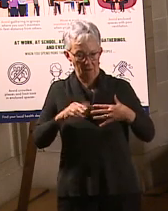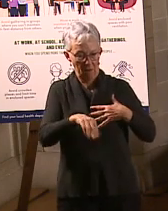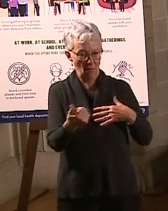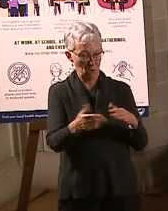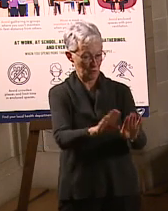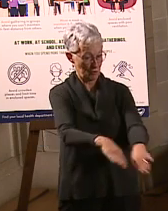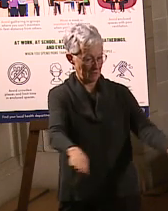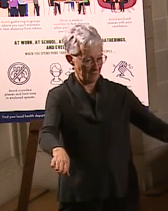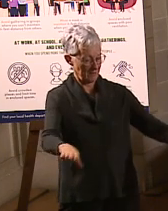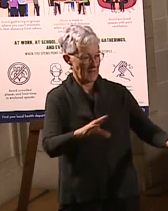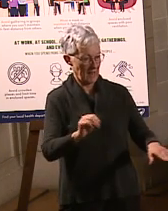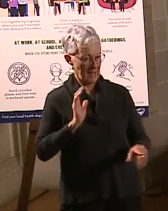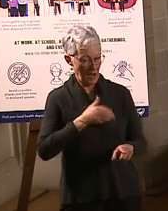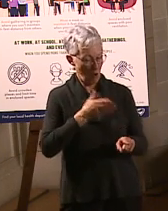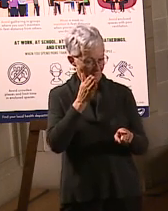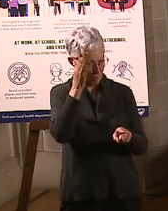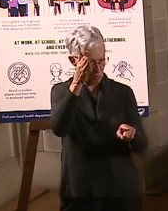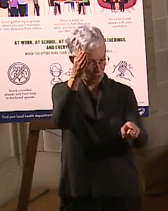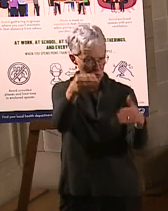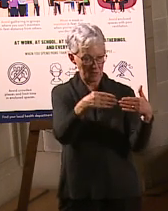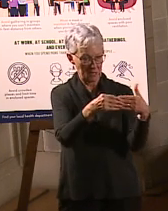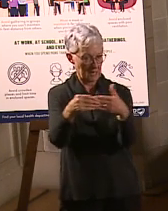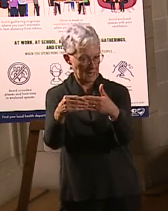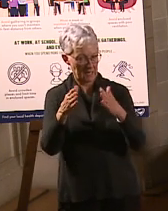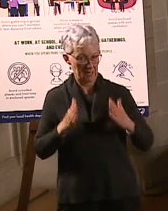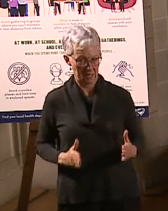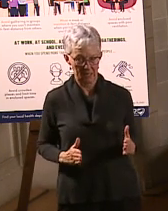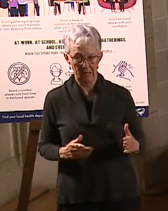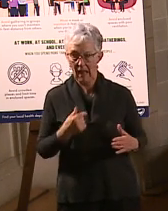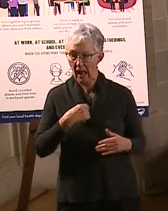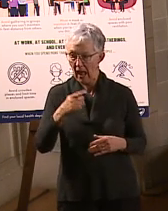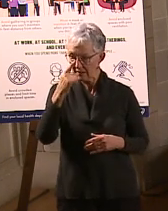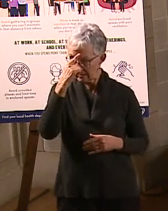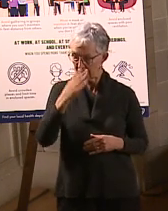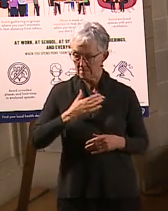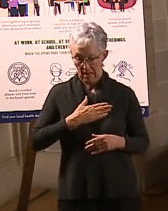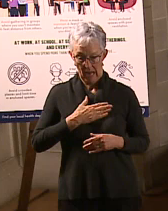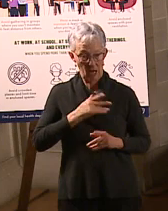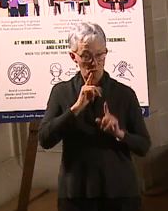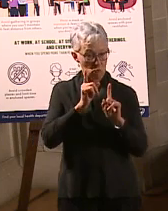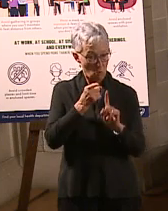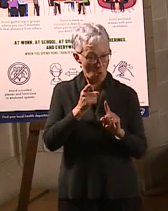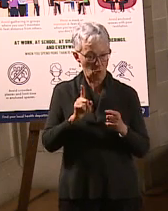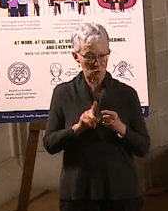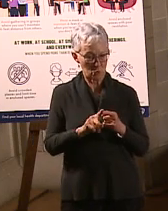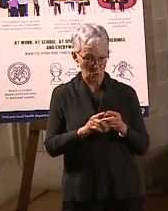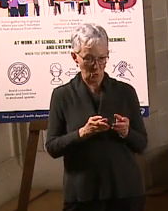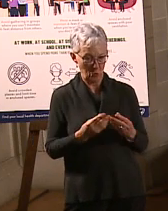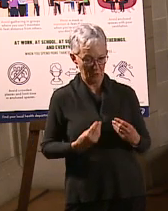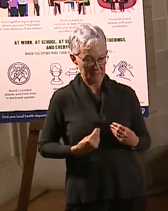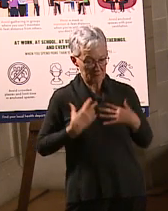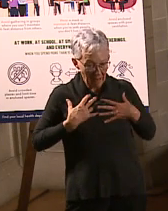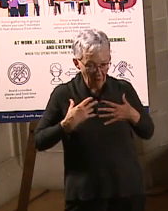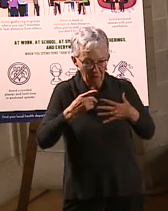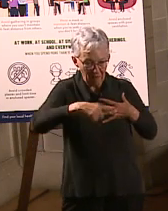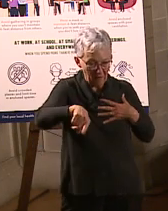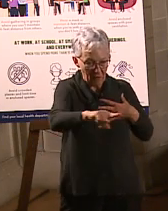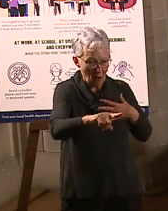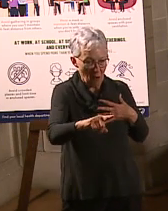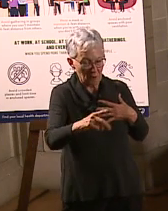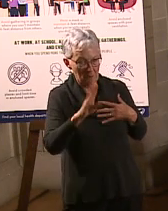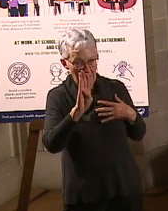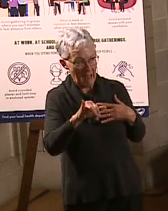country. I believe that the highest human act is to inspire, and so that's one of my goals that I try to do every single day.